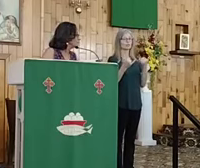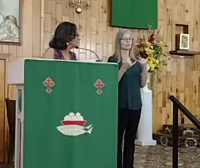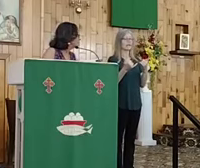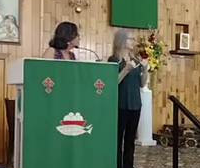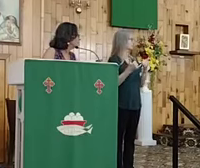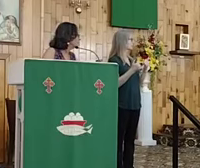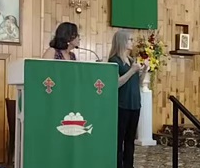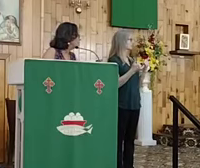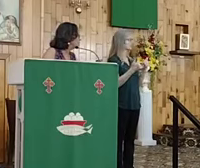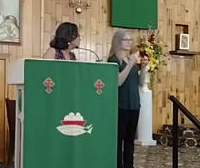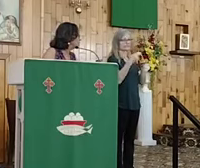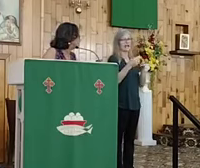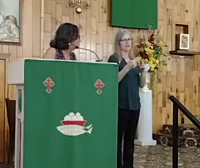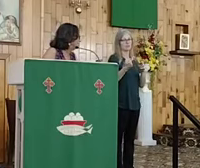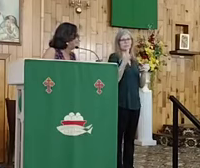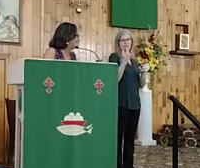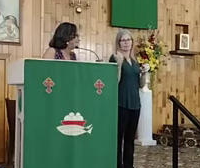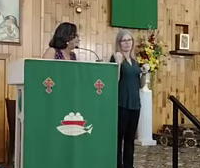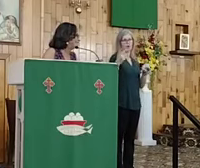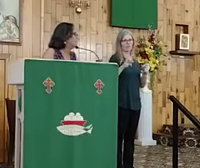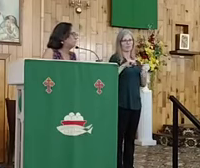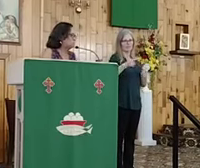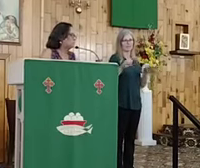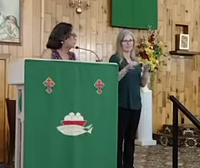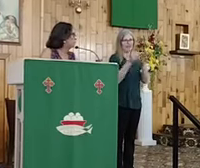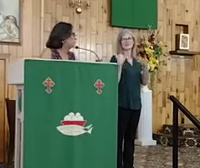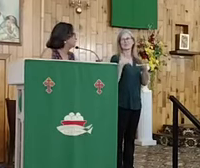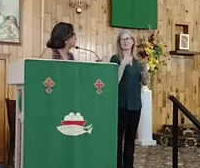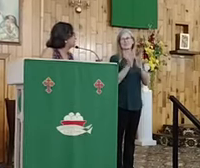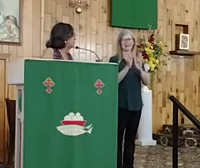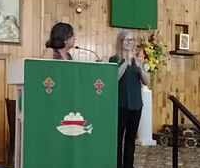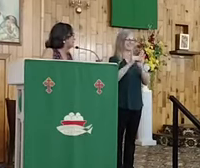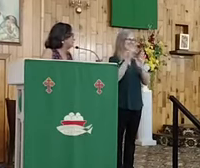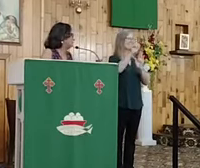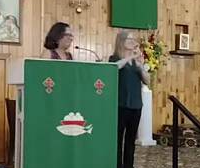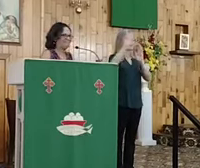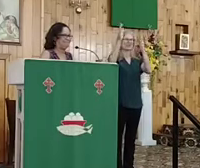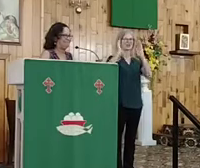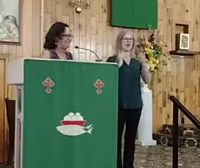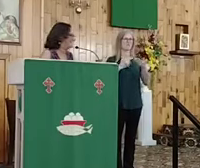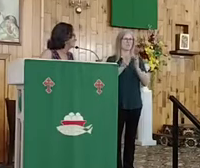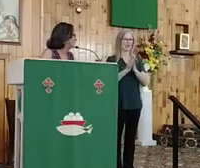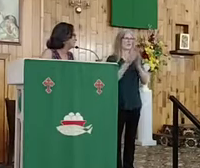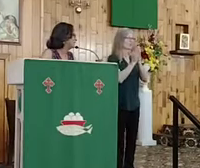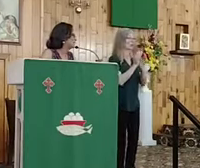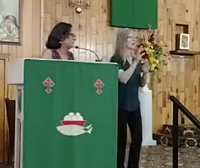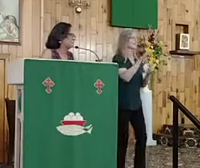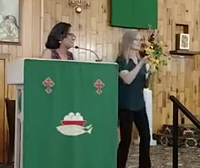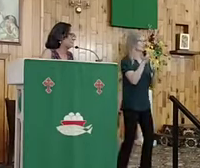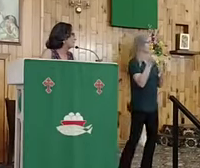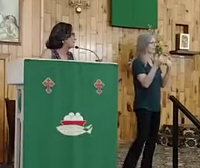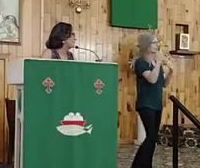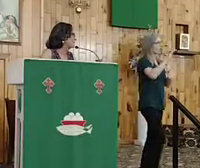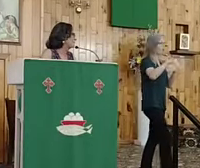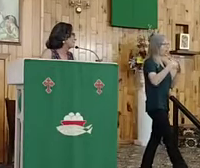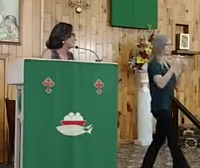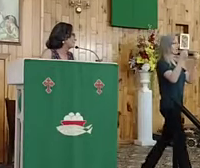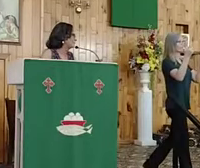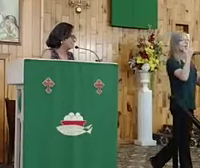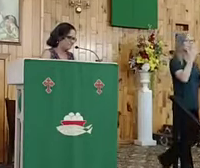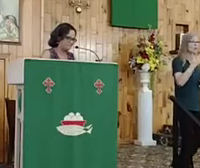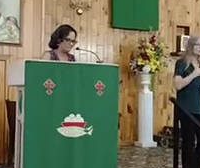mentioned at the beginning of the Mass, we pray to the Lord. We pray in a special way today for all those who are celebrating their birthdays. We